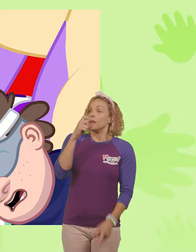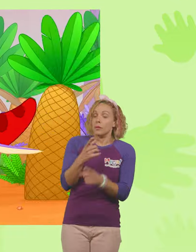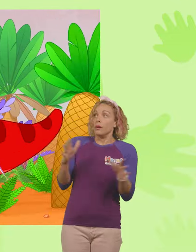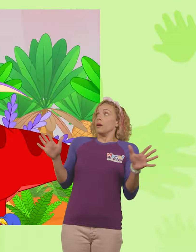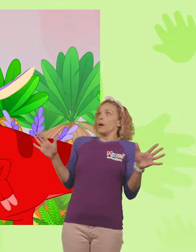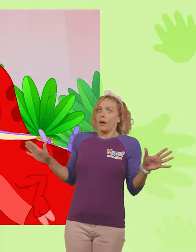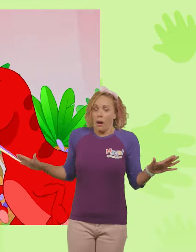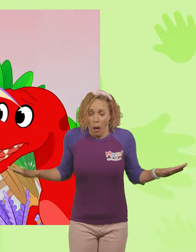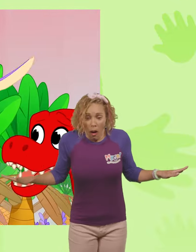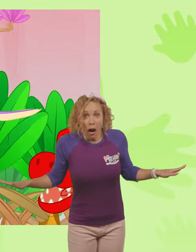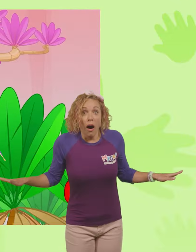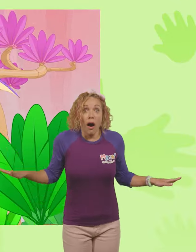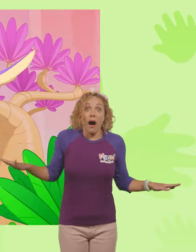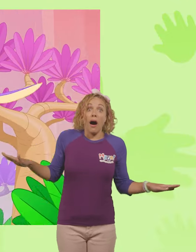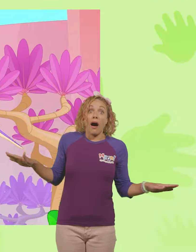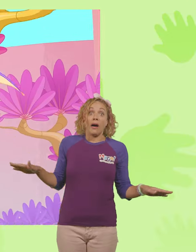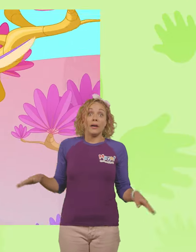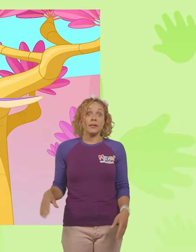you're...